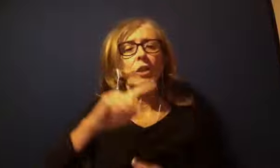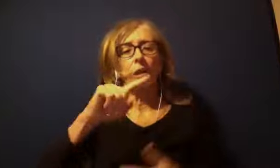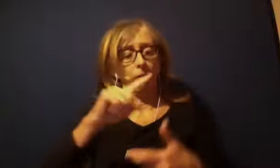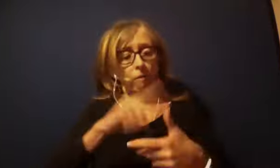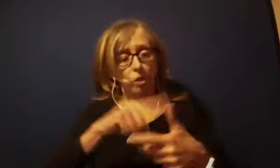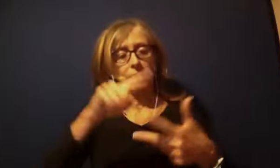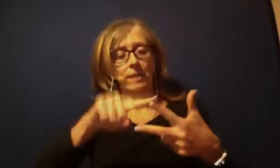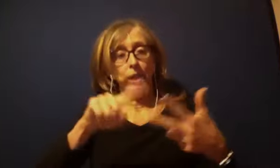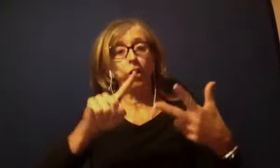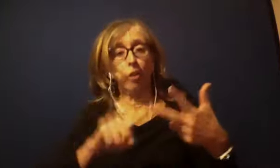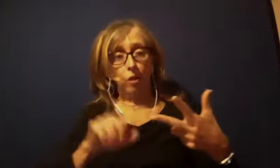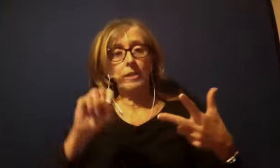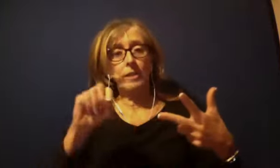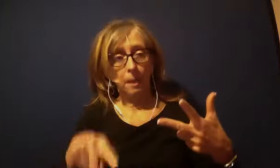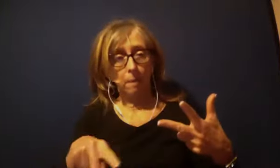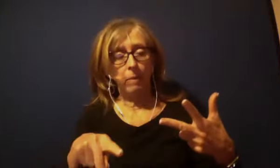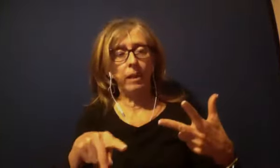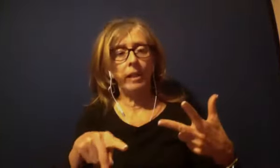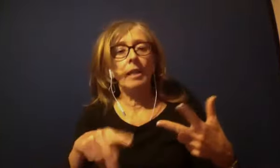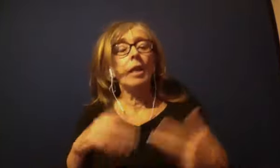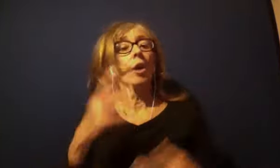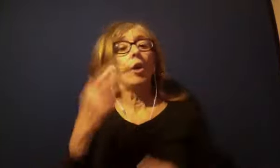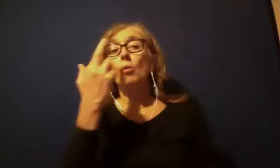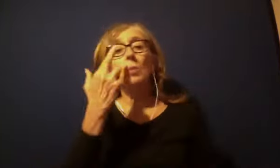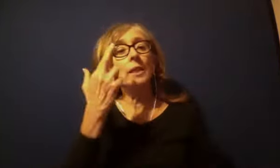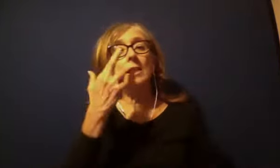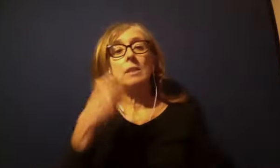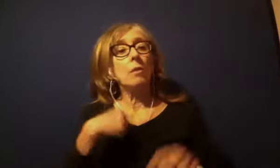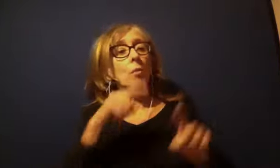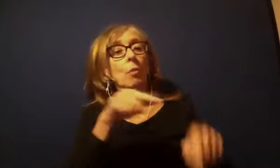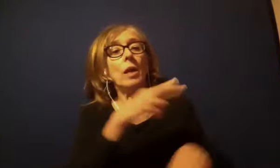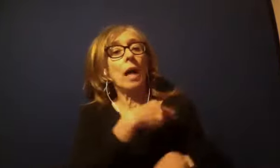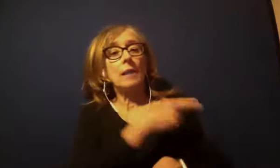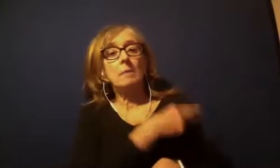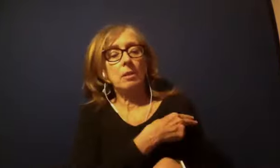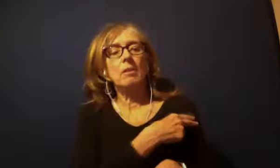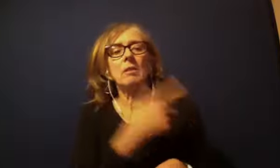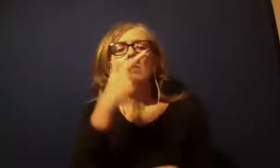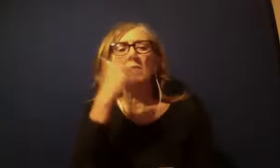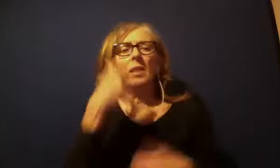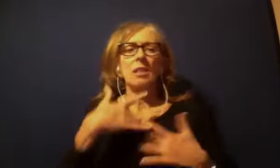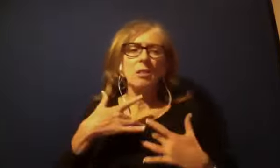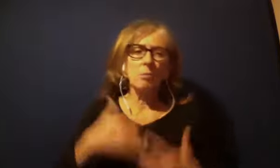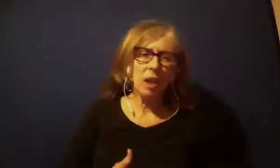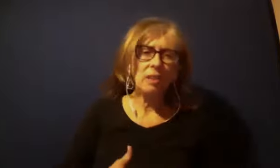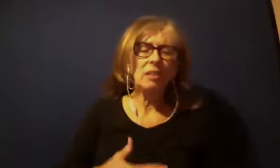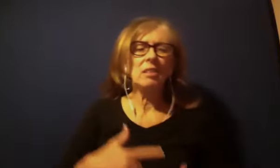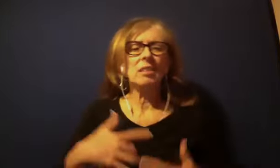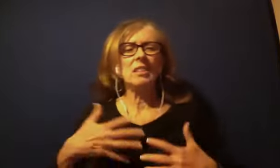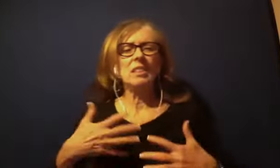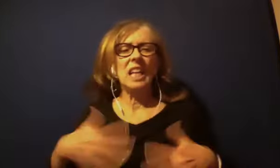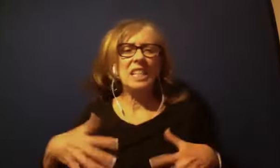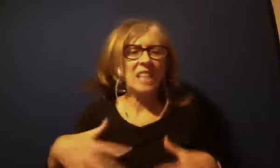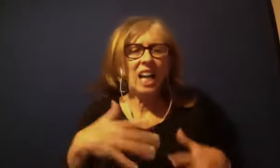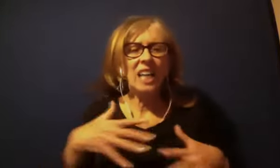was in there with, you know, from my depression and anxiety that had gone one step further than that. It was, you know, suicidal thoughts. I just